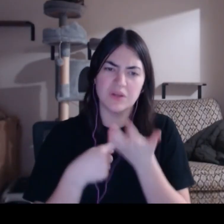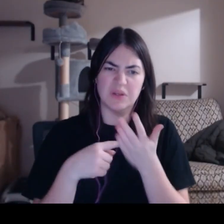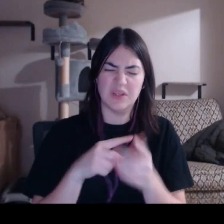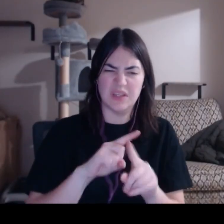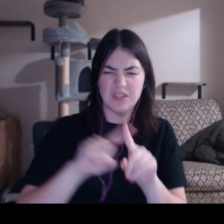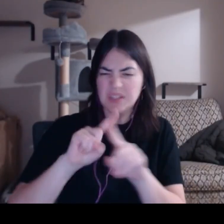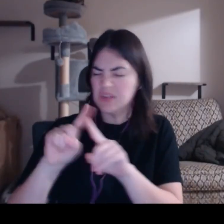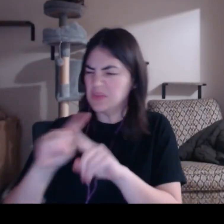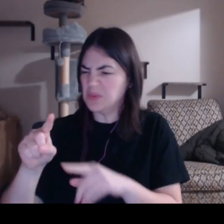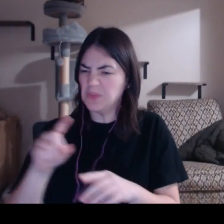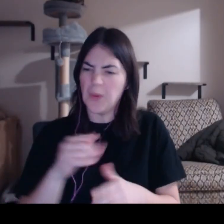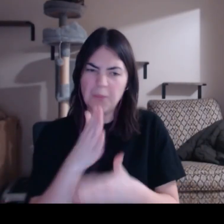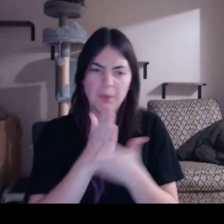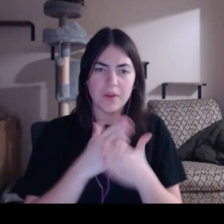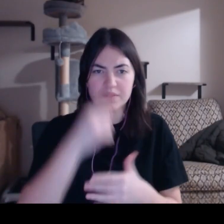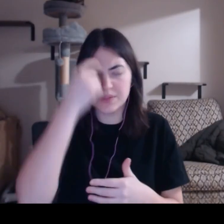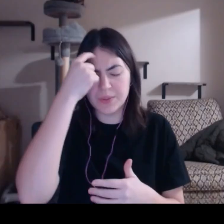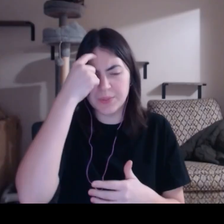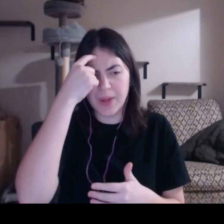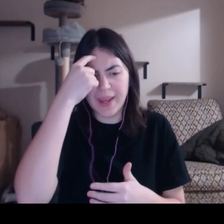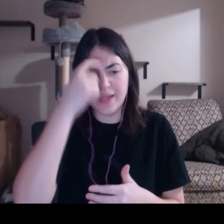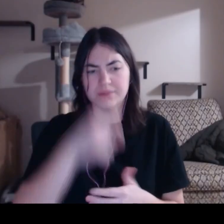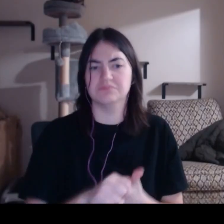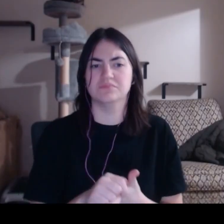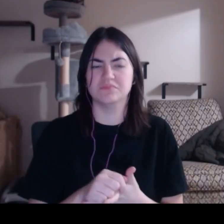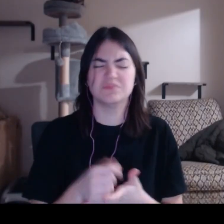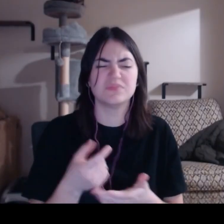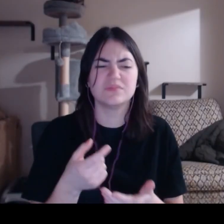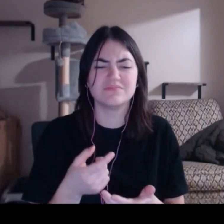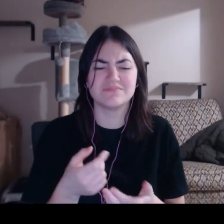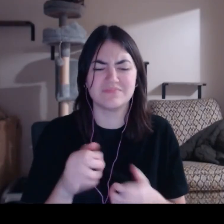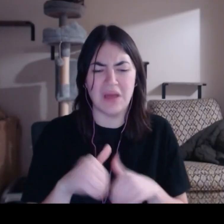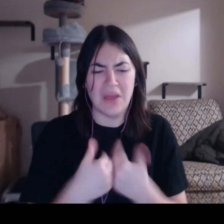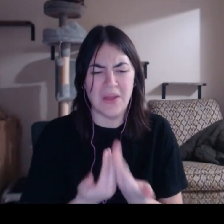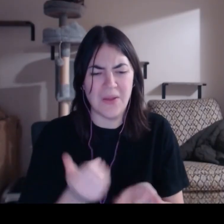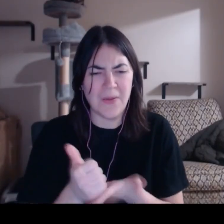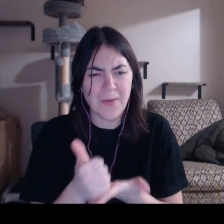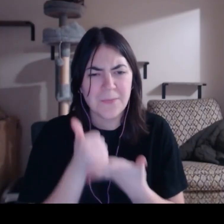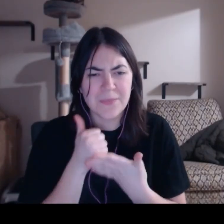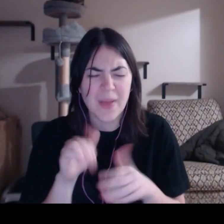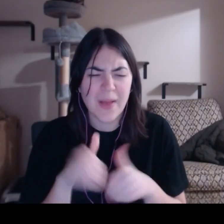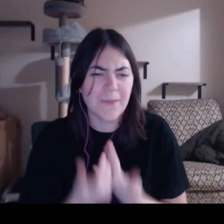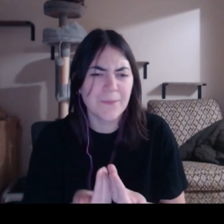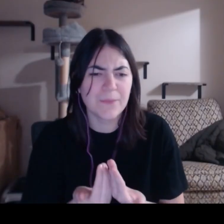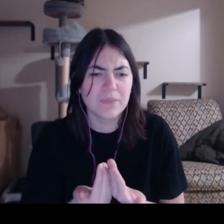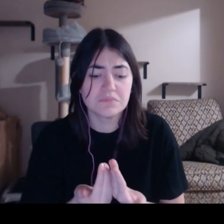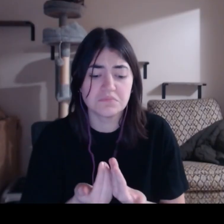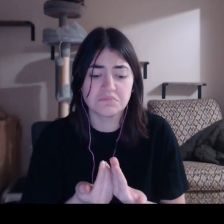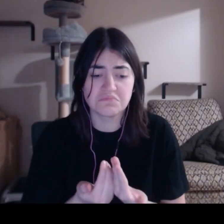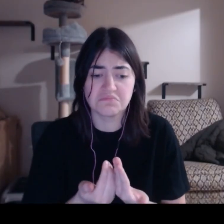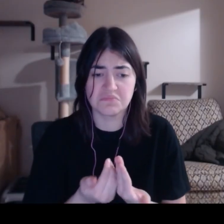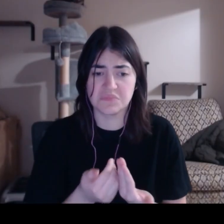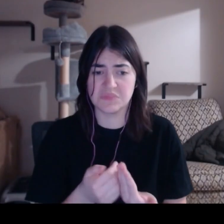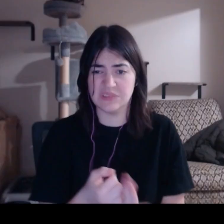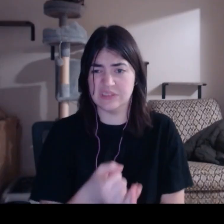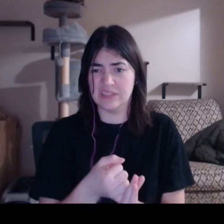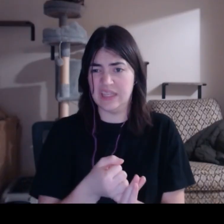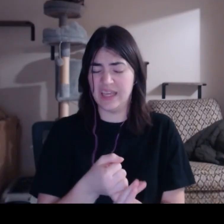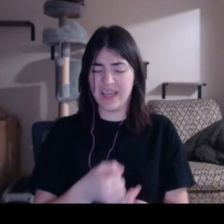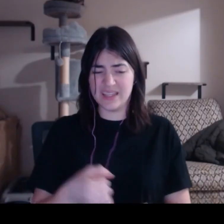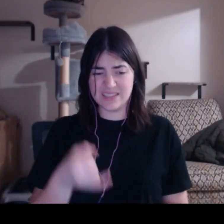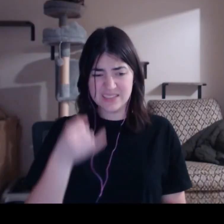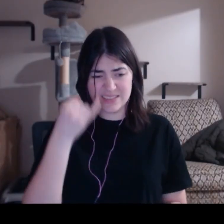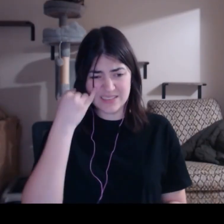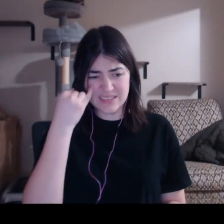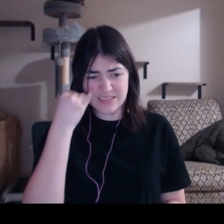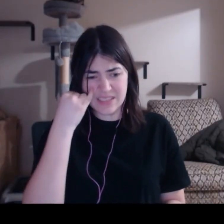always, how does that help me in a practical sense? I'm only interested in that if it makes a difference to what I can do in a training room and help